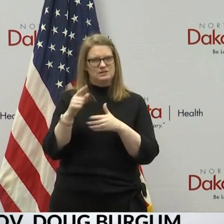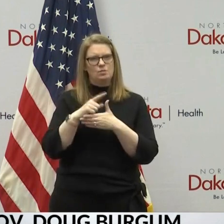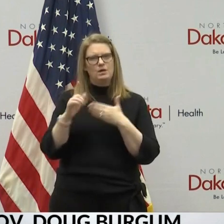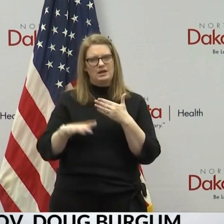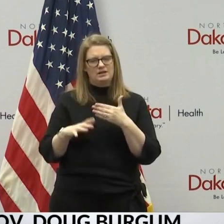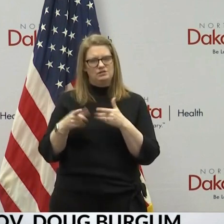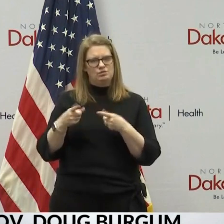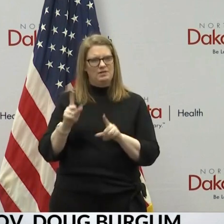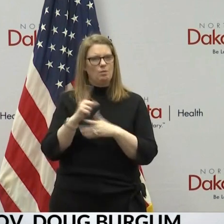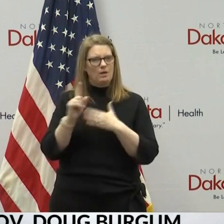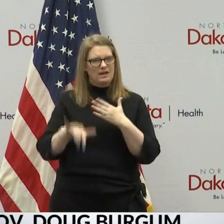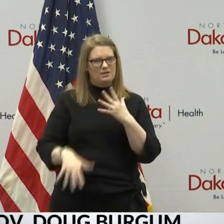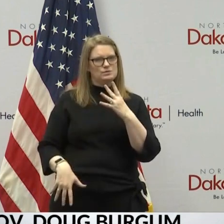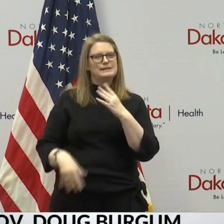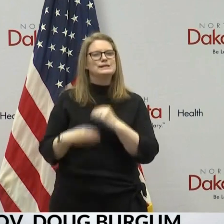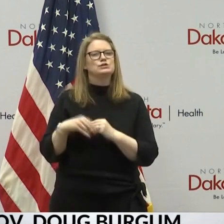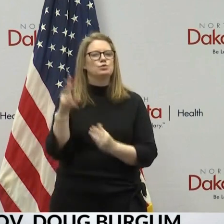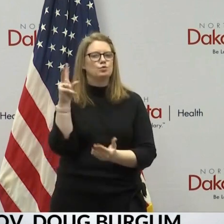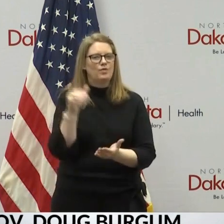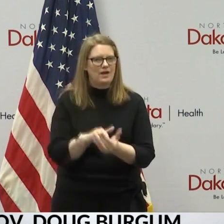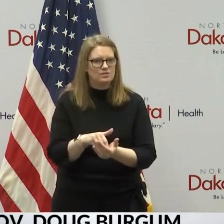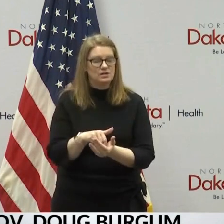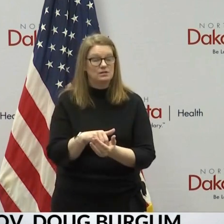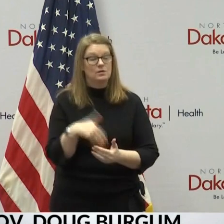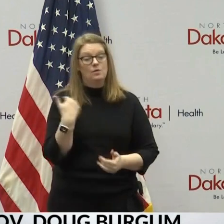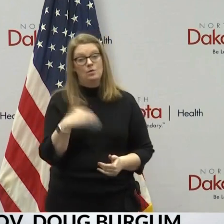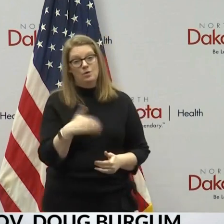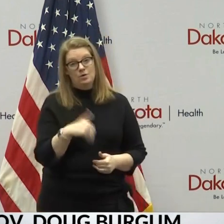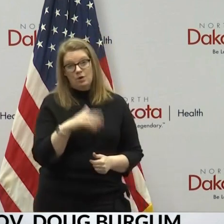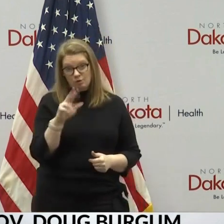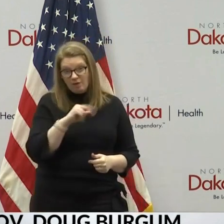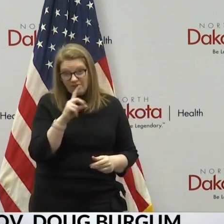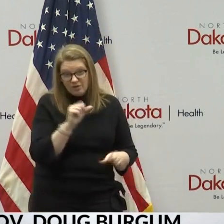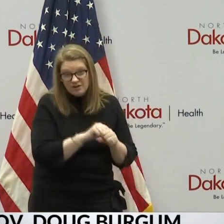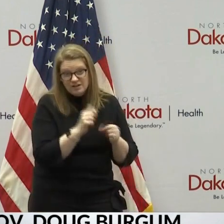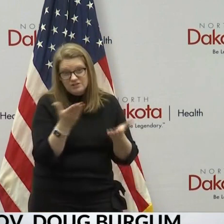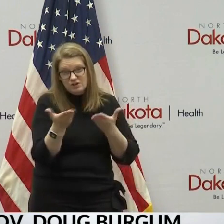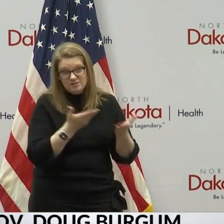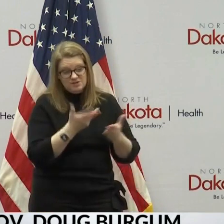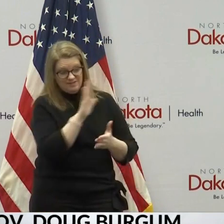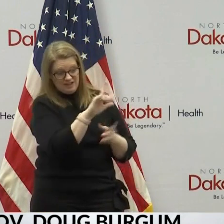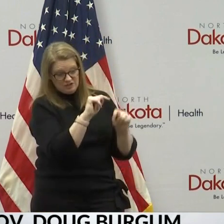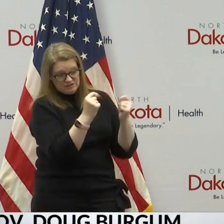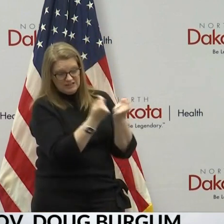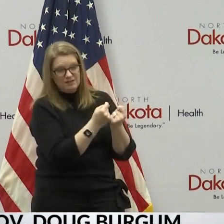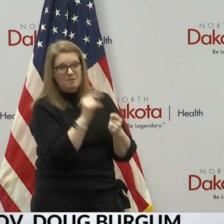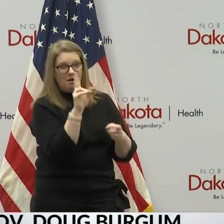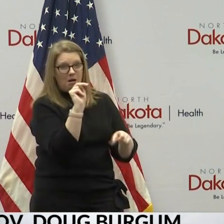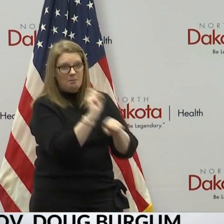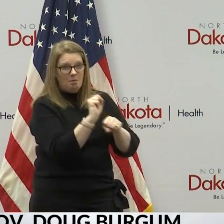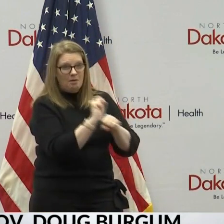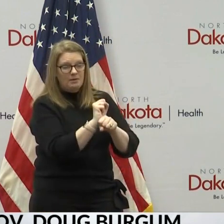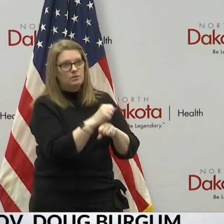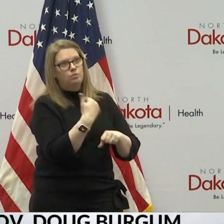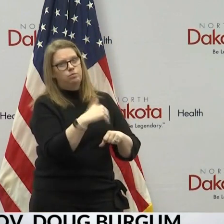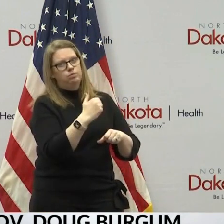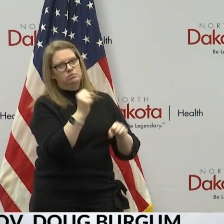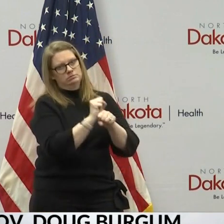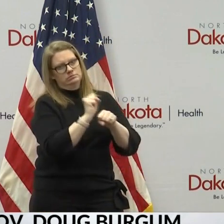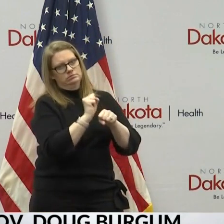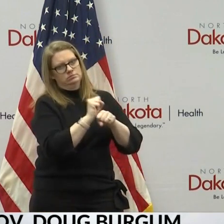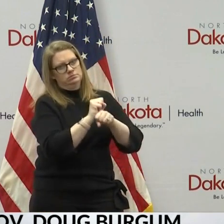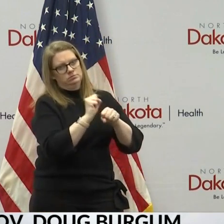came in over the weekend. So thanks again to our team at North Dakota Job Service and everybody in unemployment that continues to work 7 days a